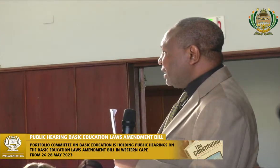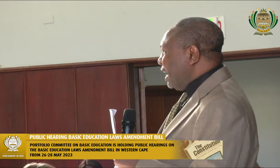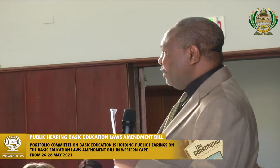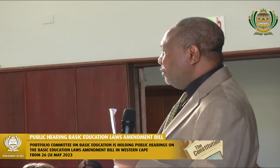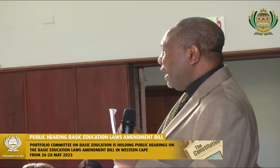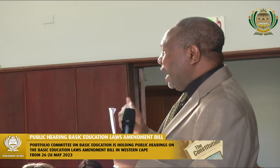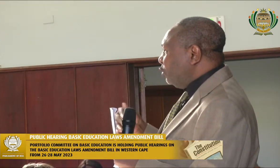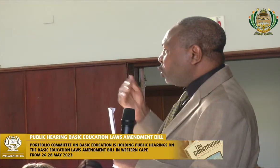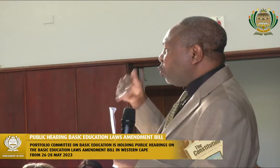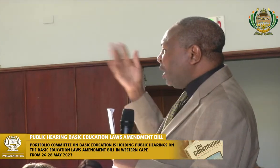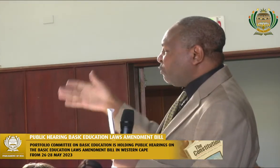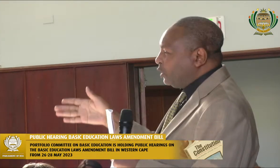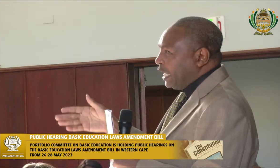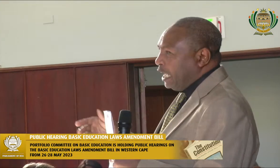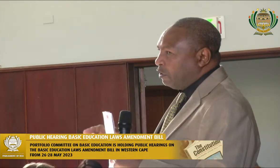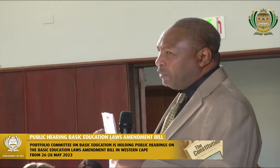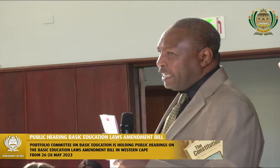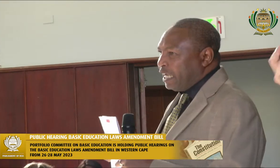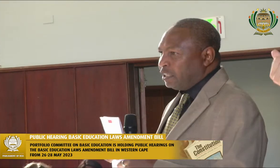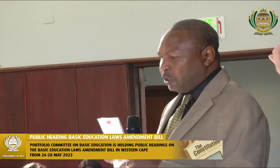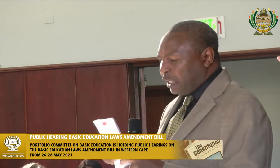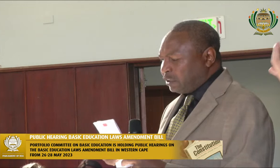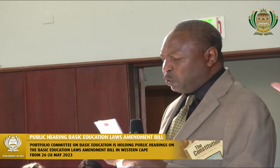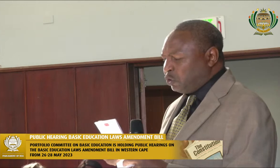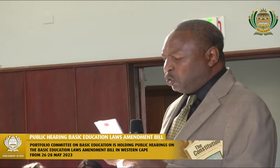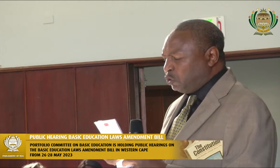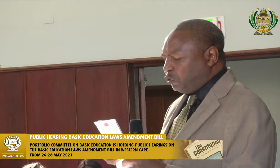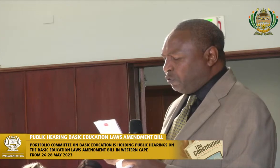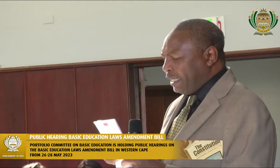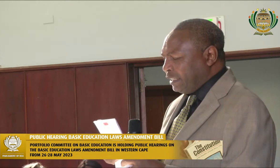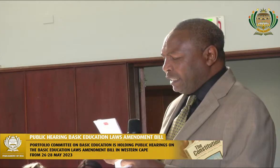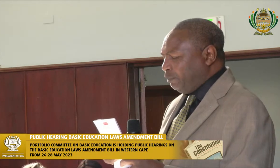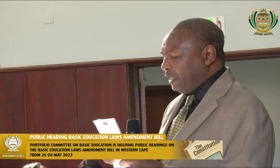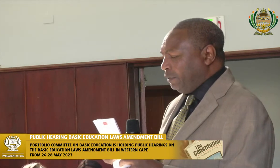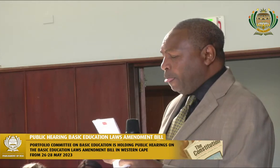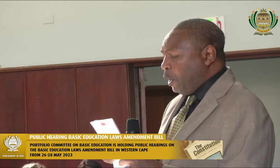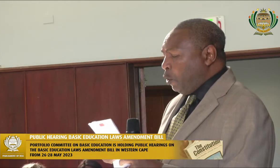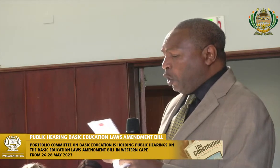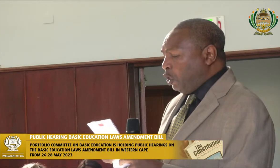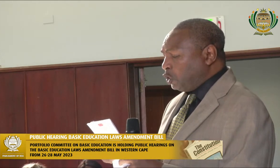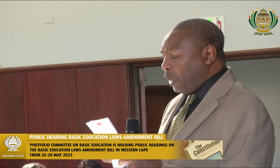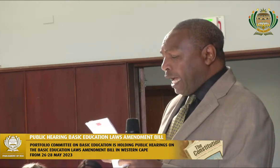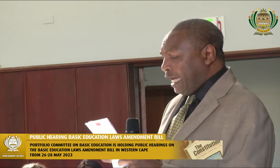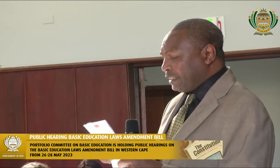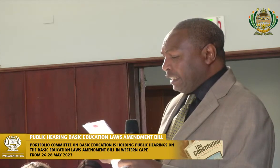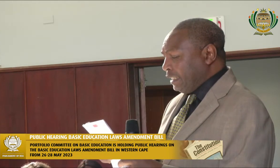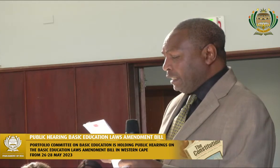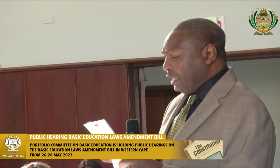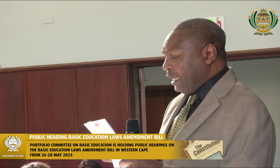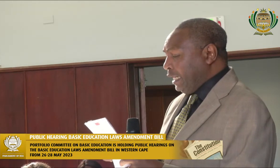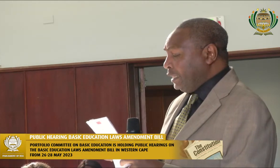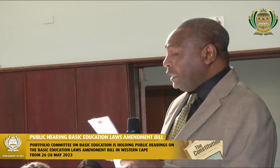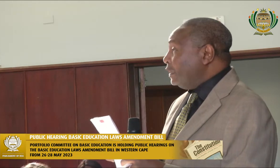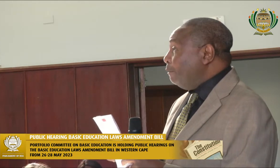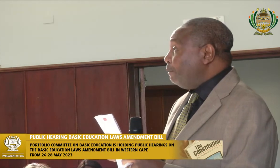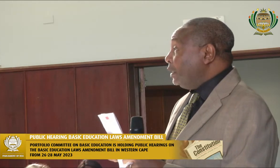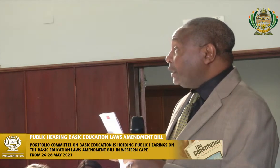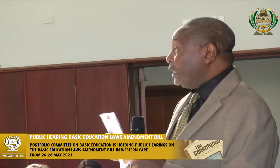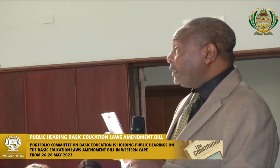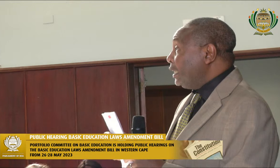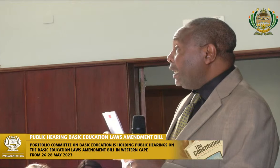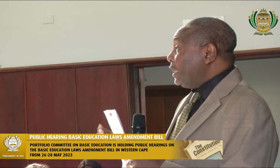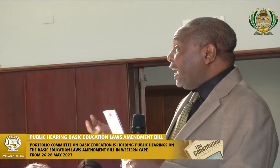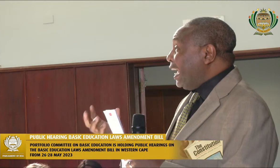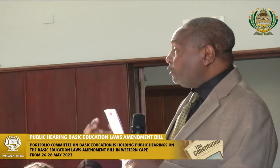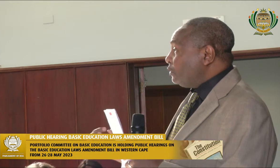detect them in time and not wait for the end of the year. So that is what you're going to find in the bill. We're also asking in the